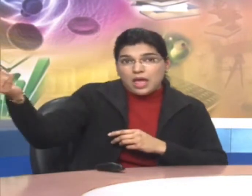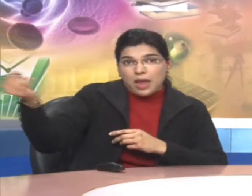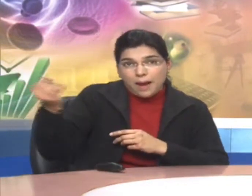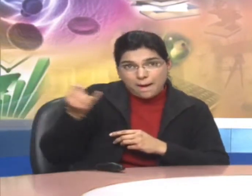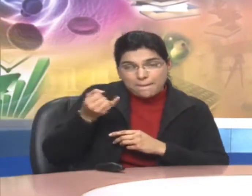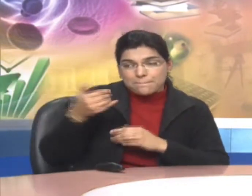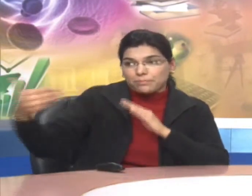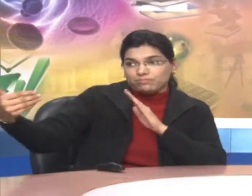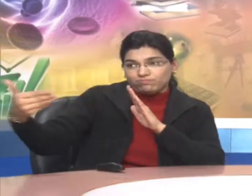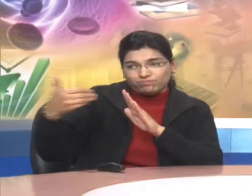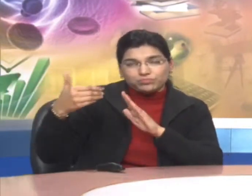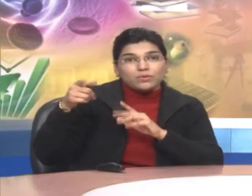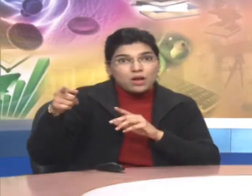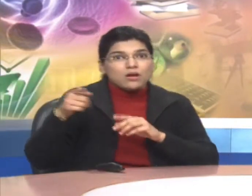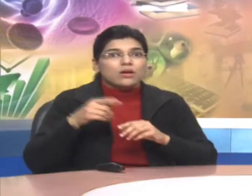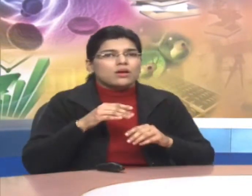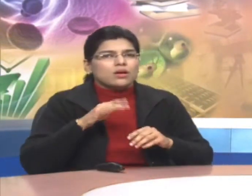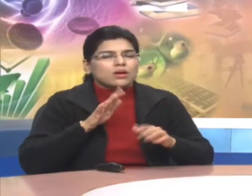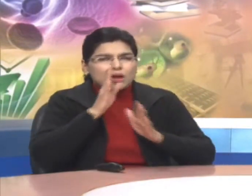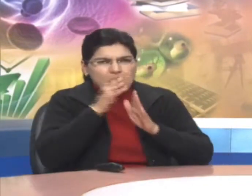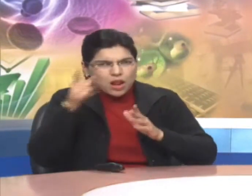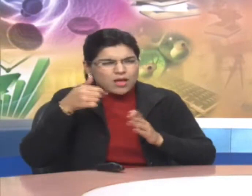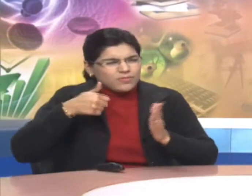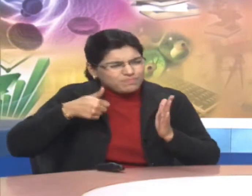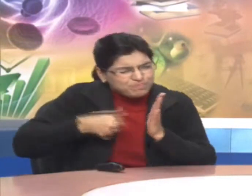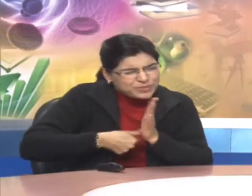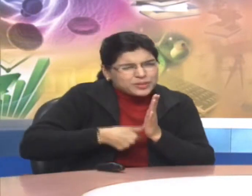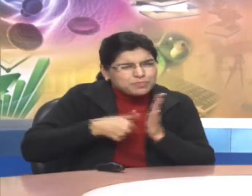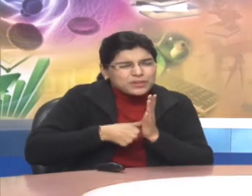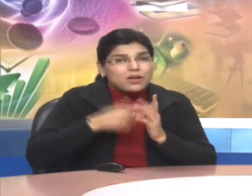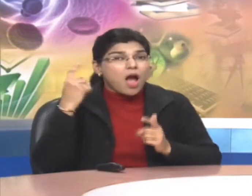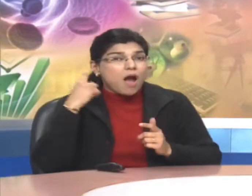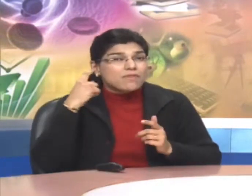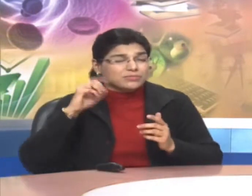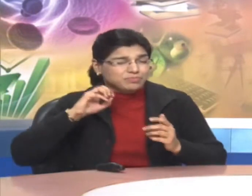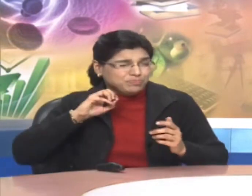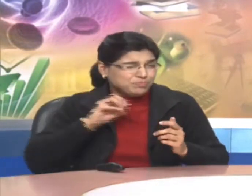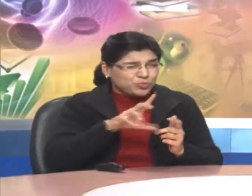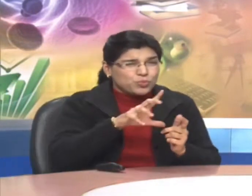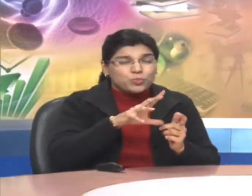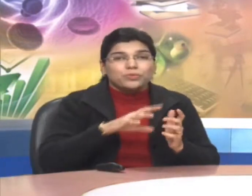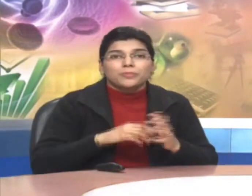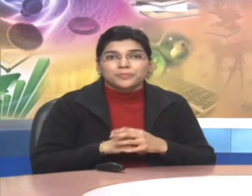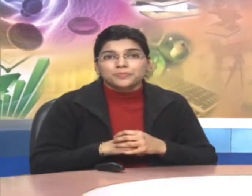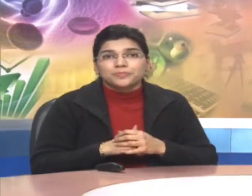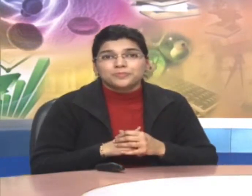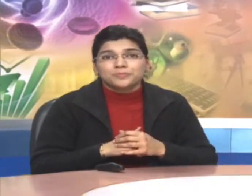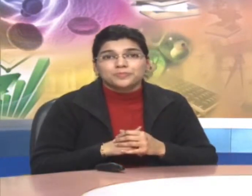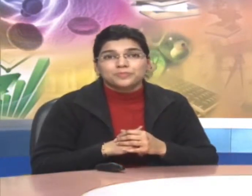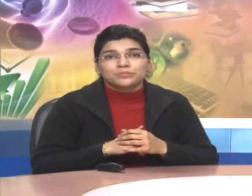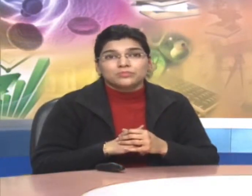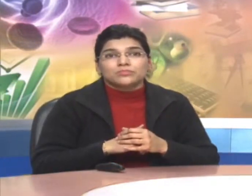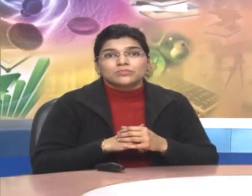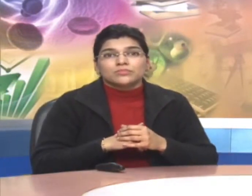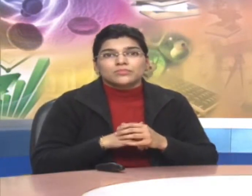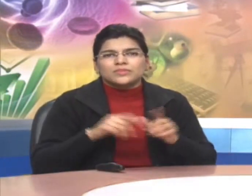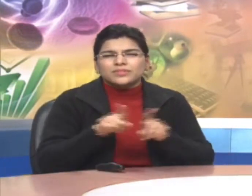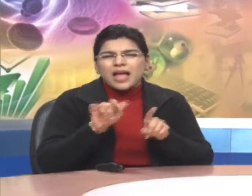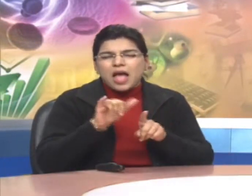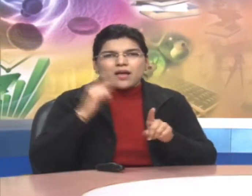As the train entered the cutting, the engine whistled once. Loud and precisely, the